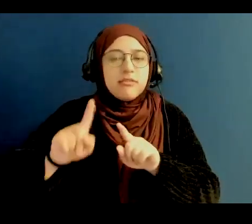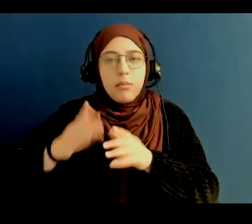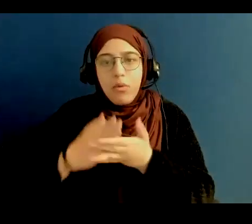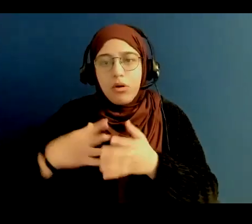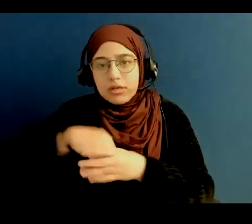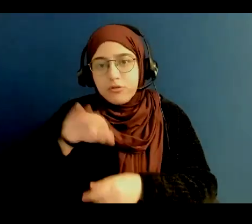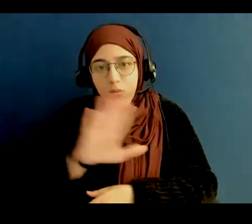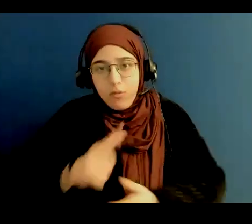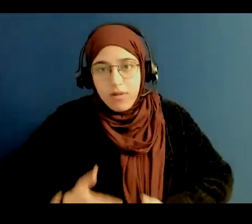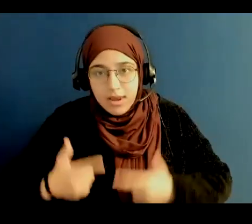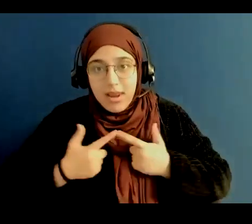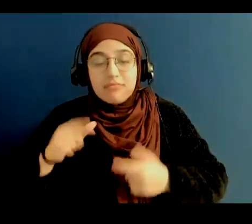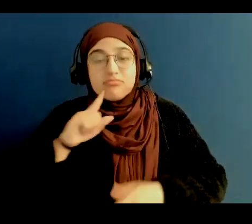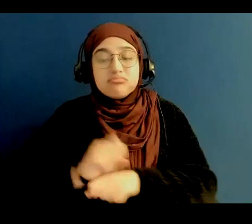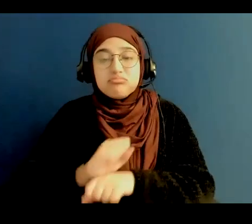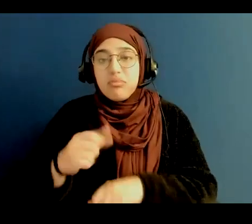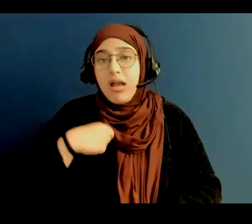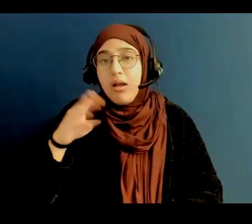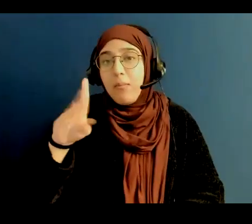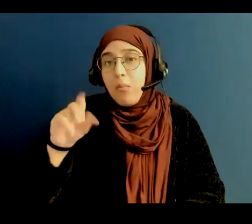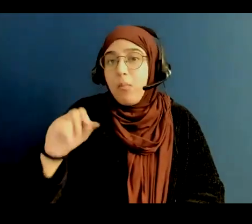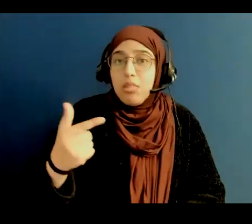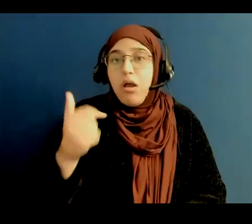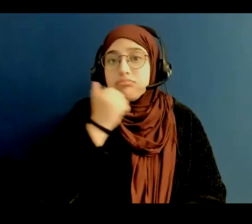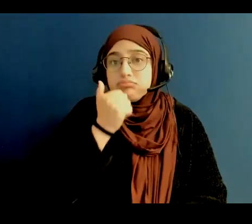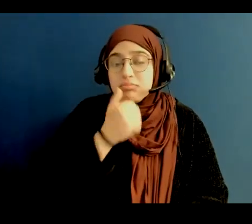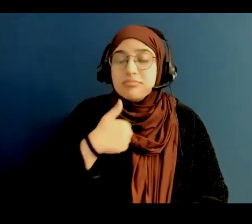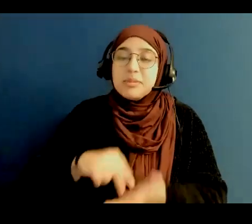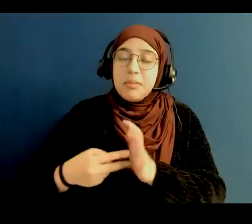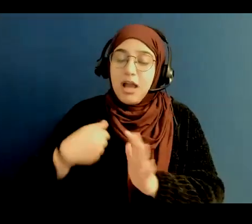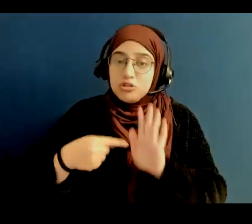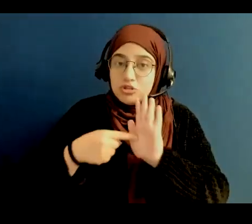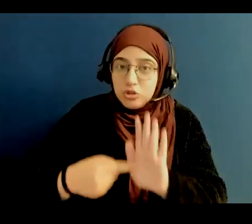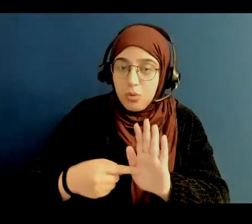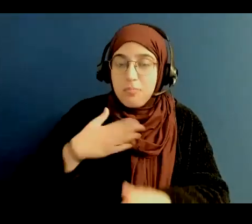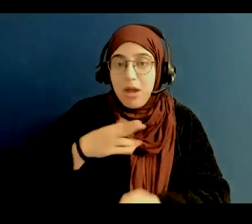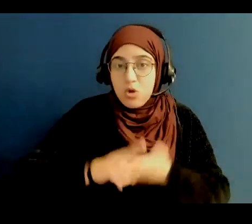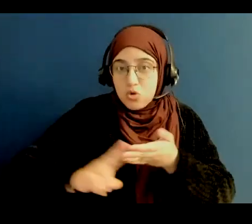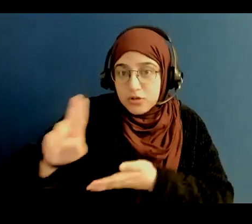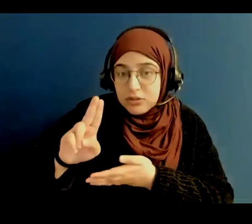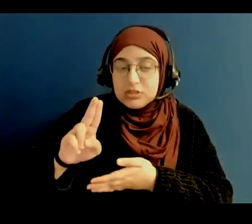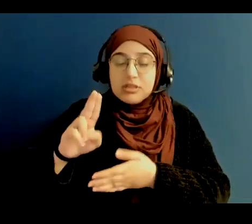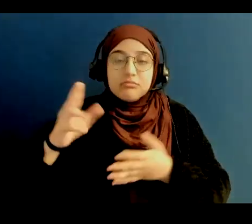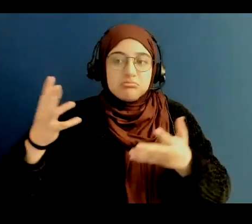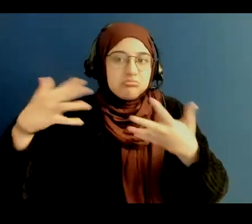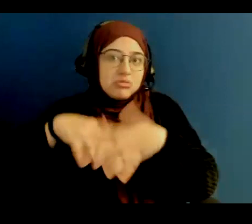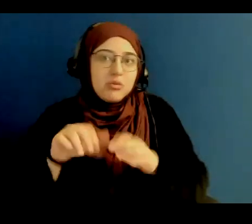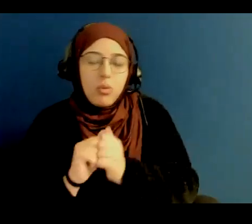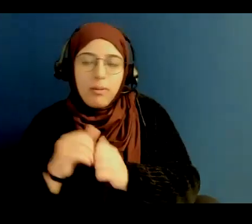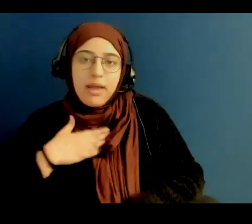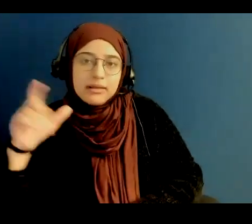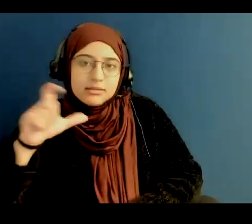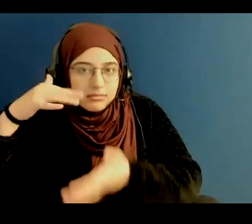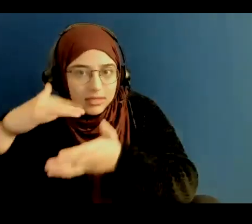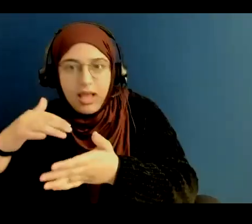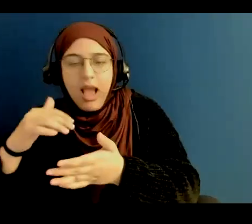actually vlog this every single day, so I show my university with Islamic studies exactly what time I do this. So you can feel free to